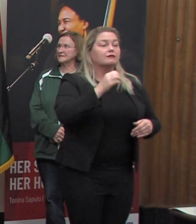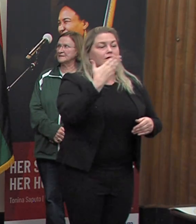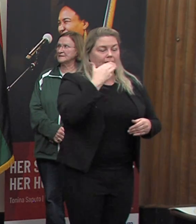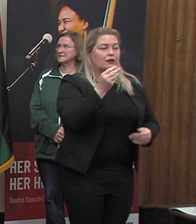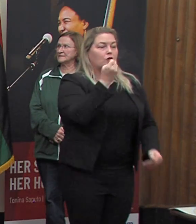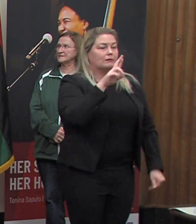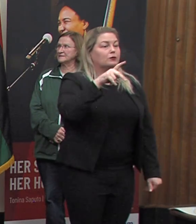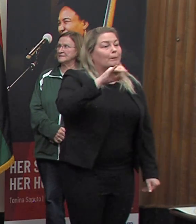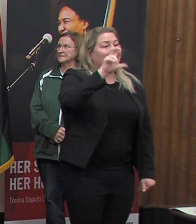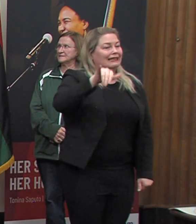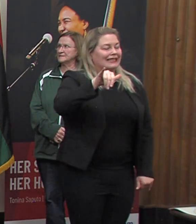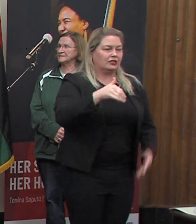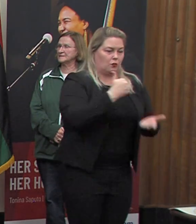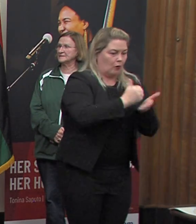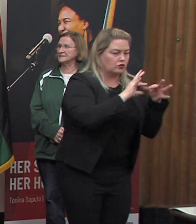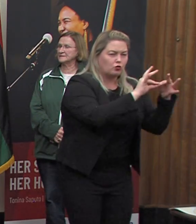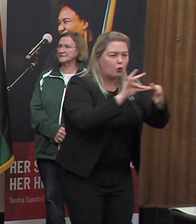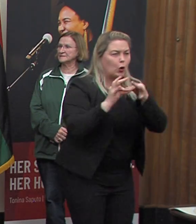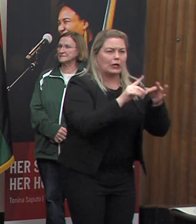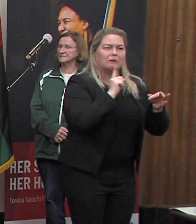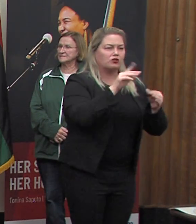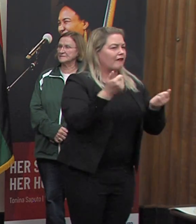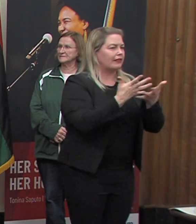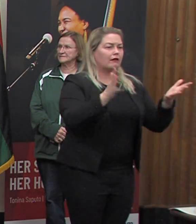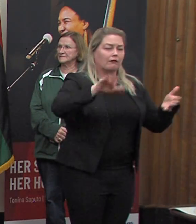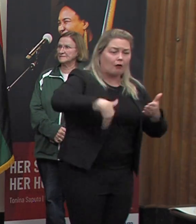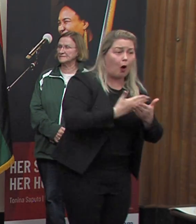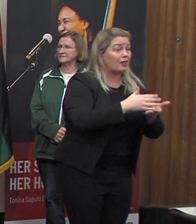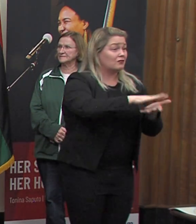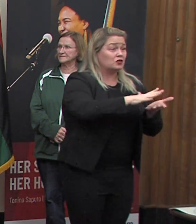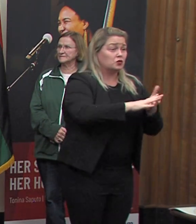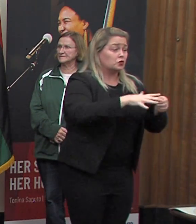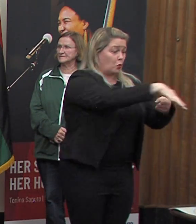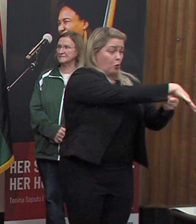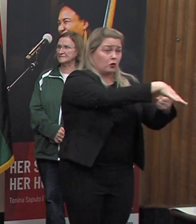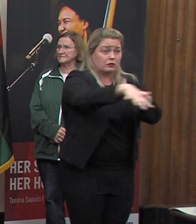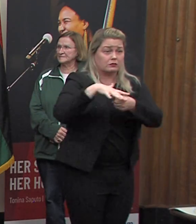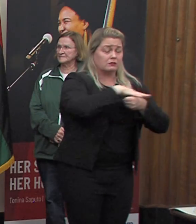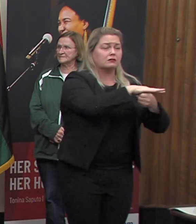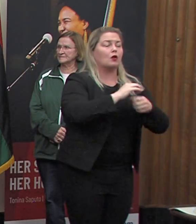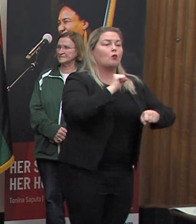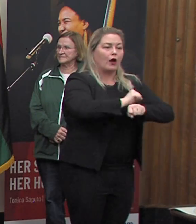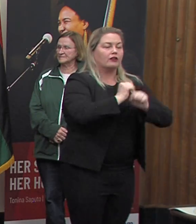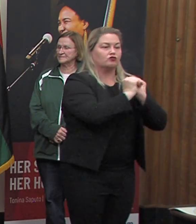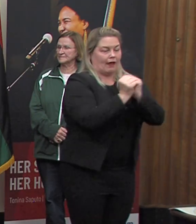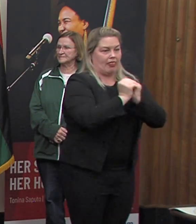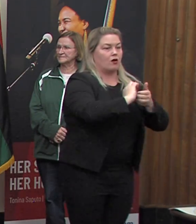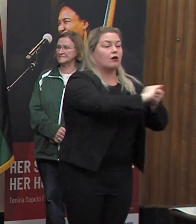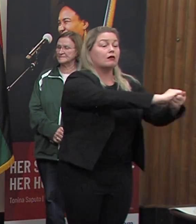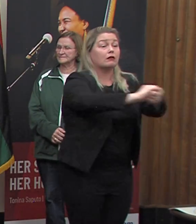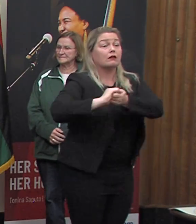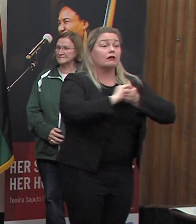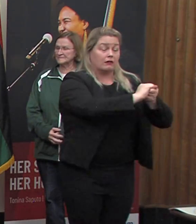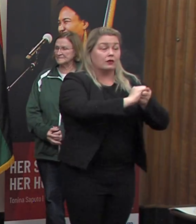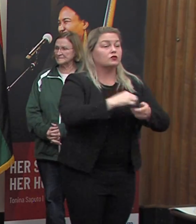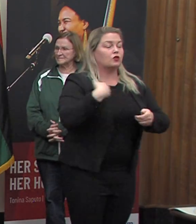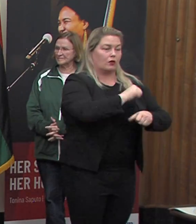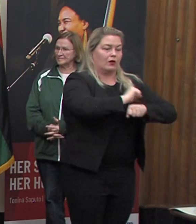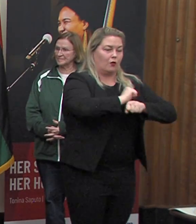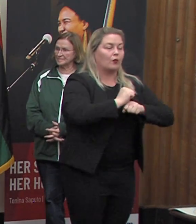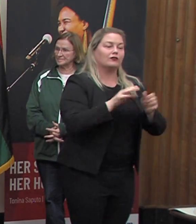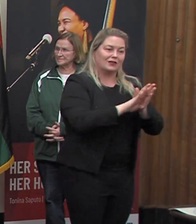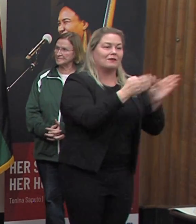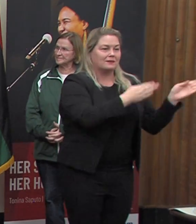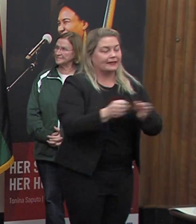and helping us coordinate this effort to make sure that all the school districts were in partnership together working on this plan.